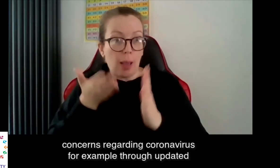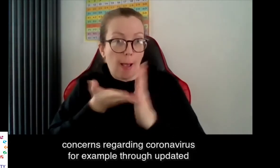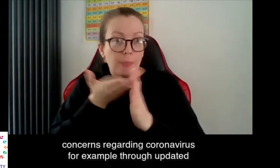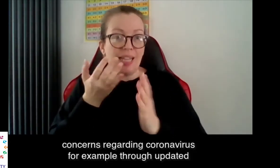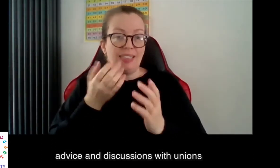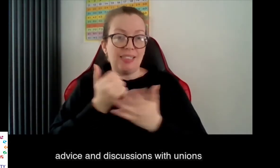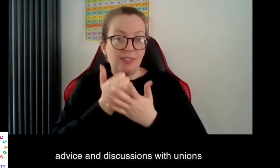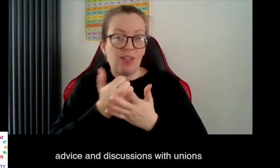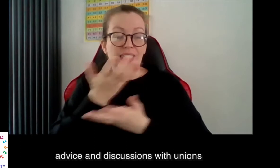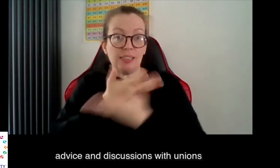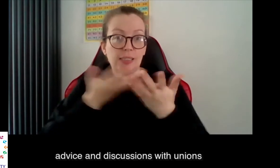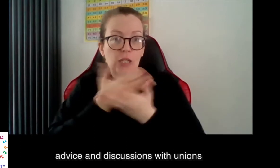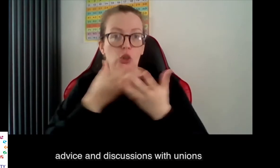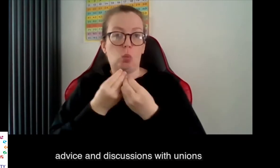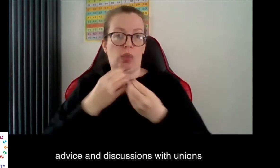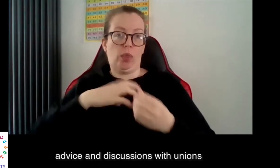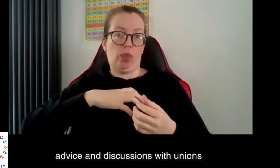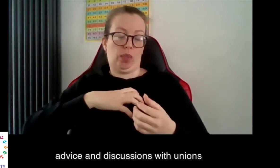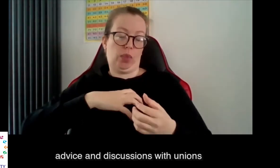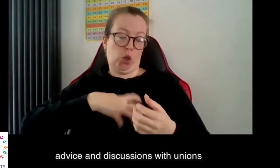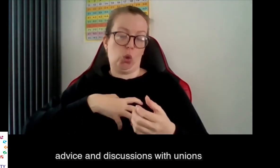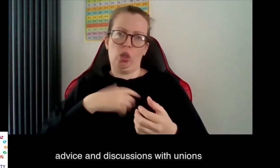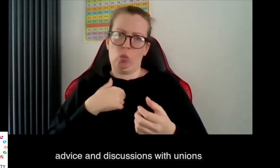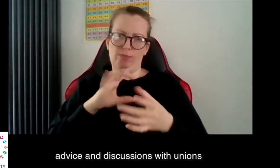updated advice and discussions with unions.